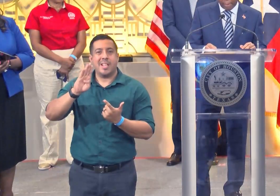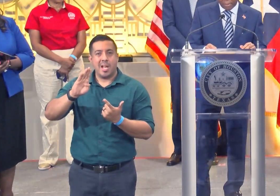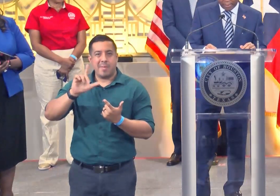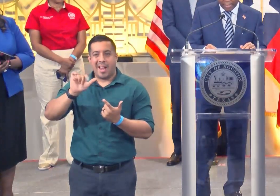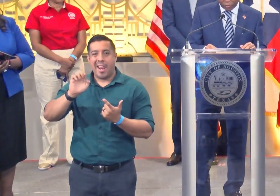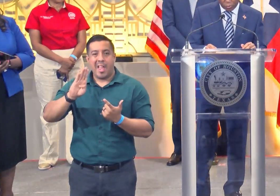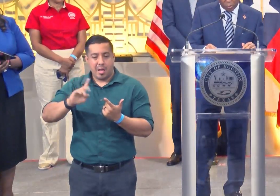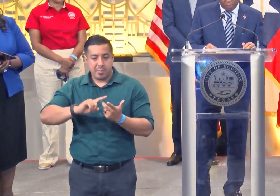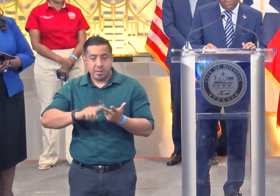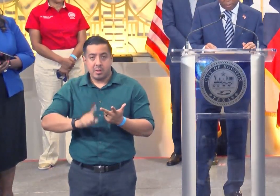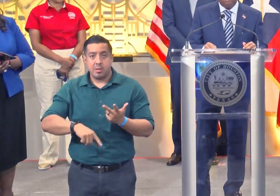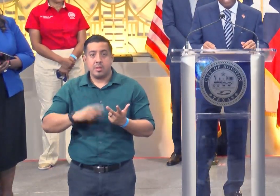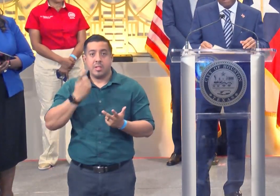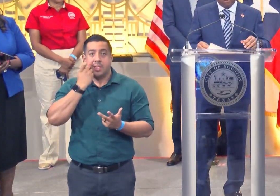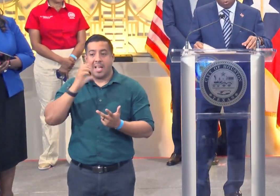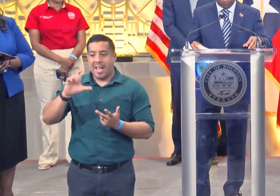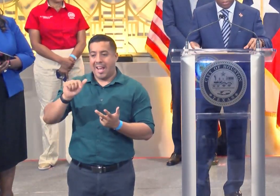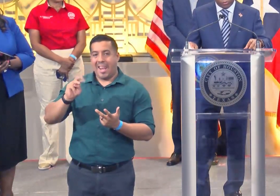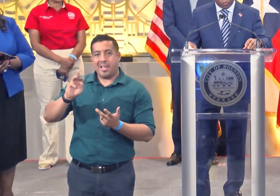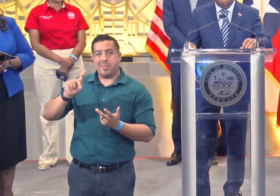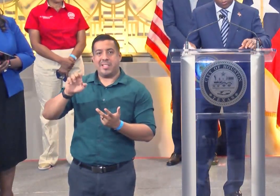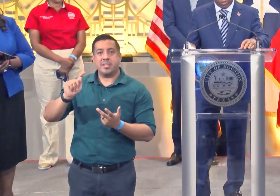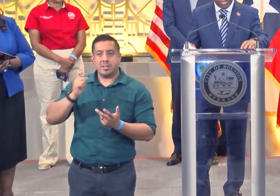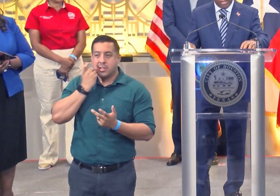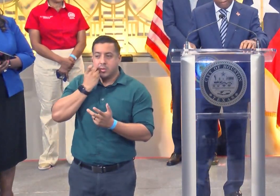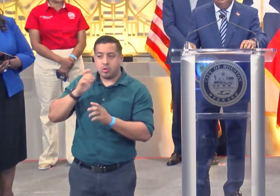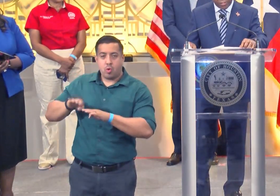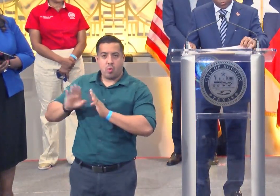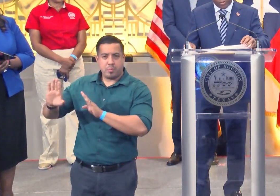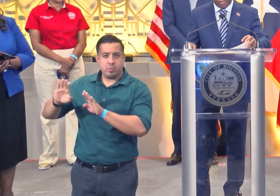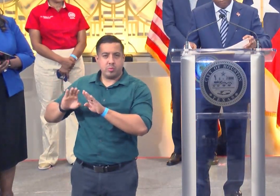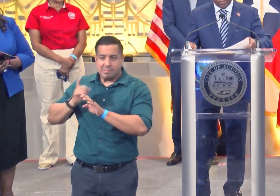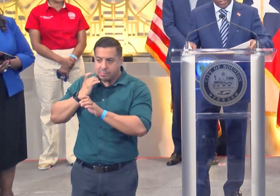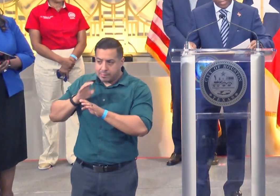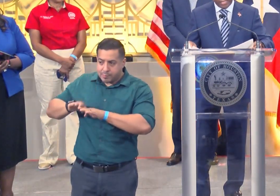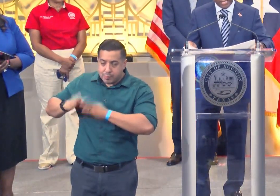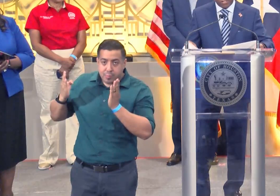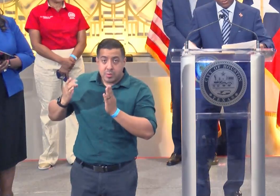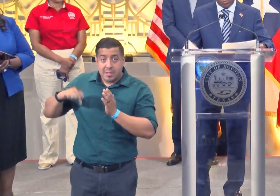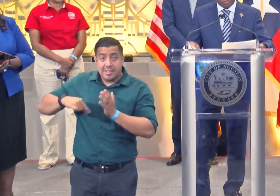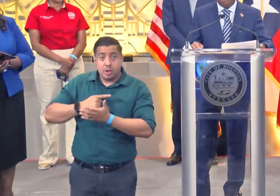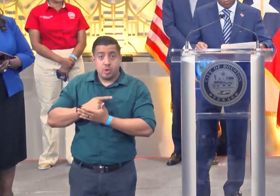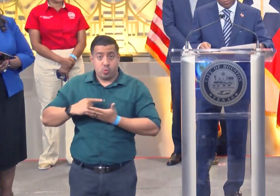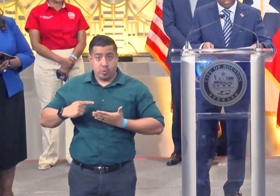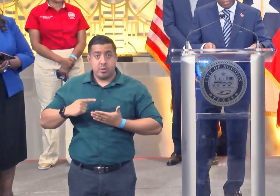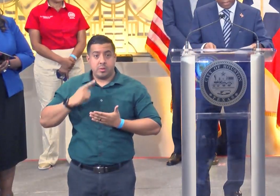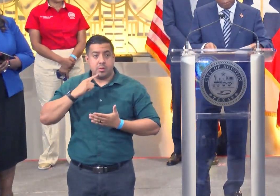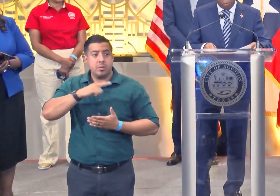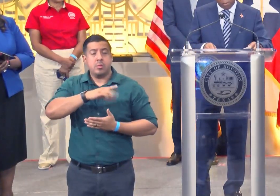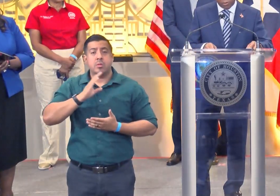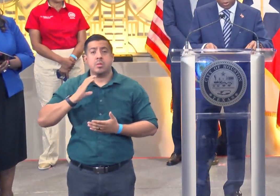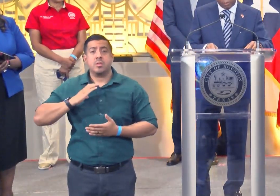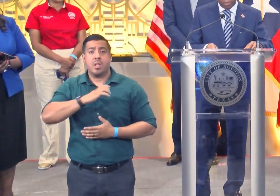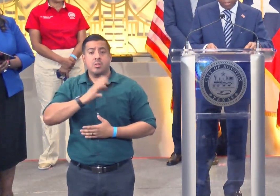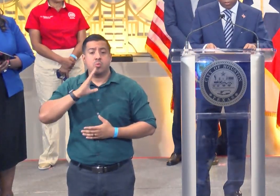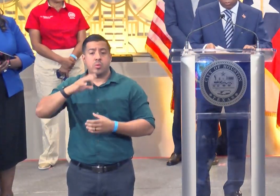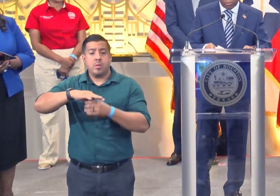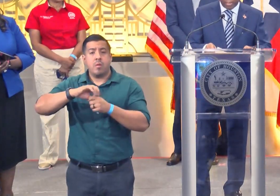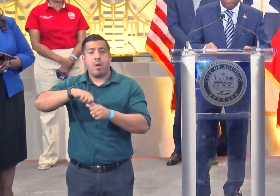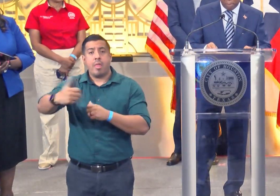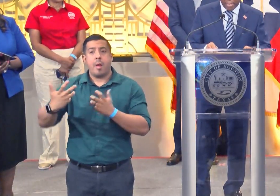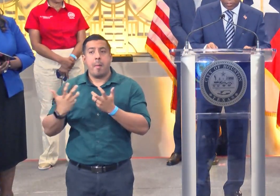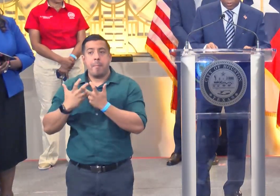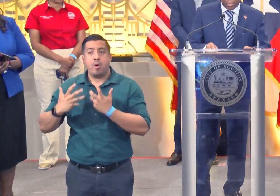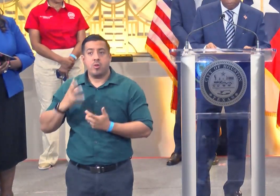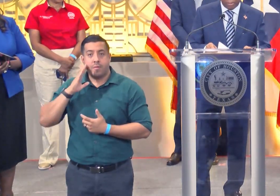first climate tech startup incubator, opened its doors. And this week, City Council will vote on another partnership to